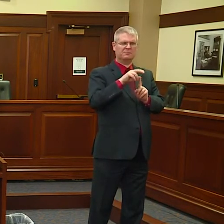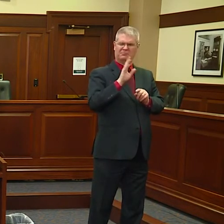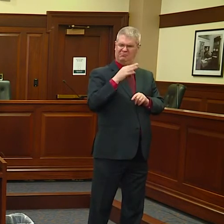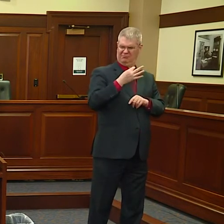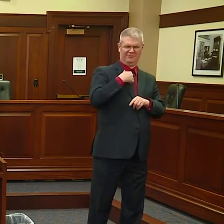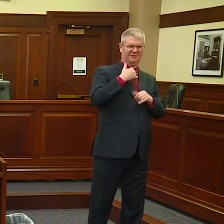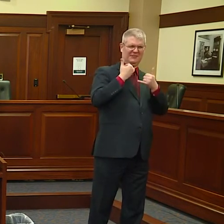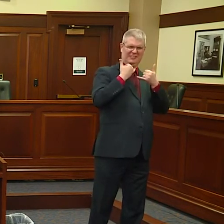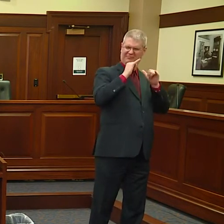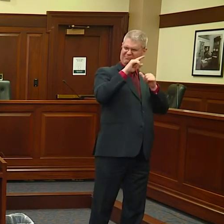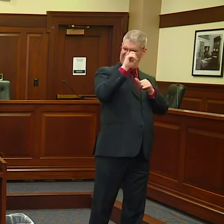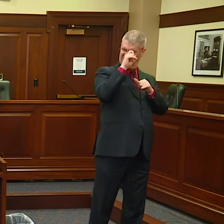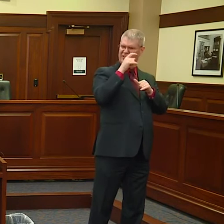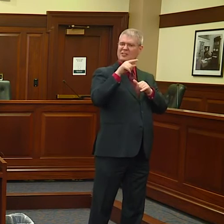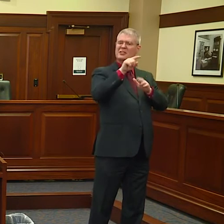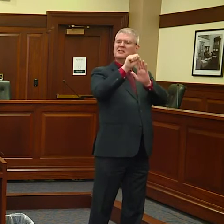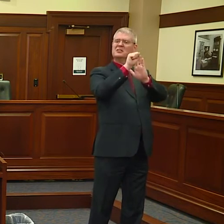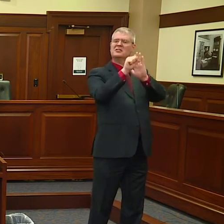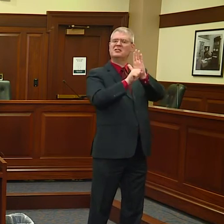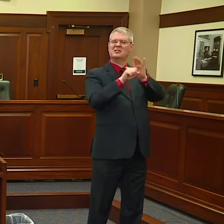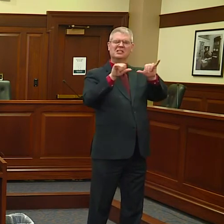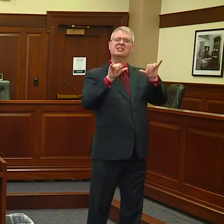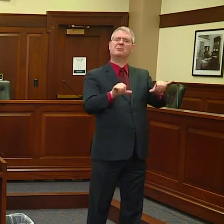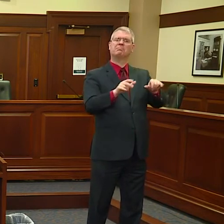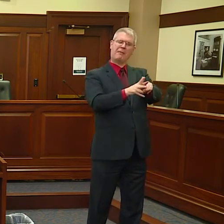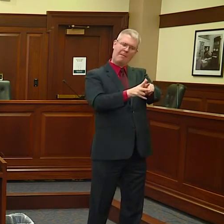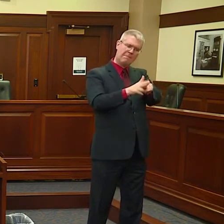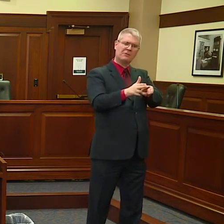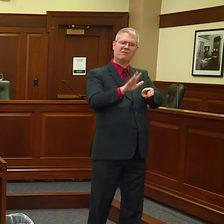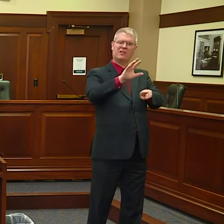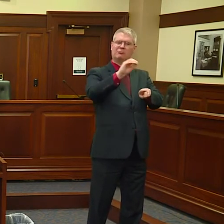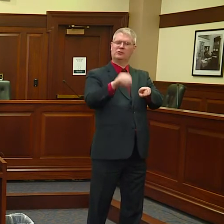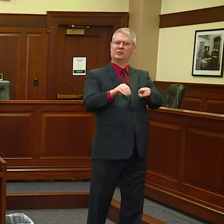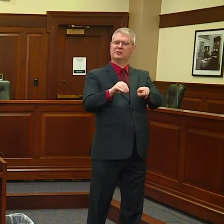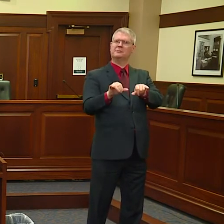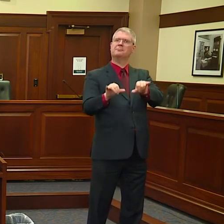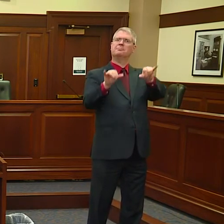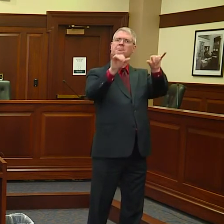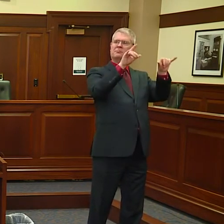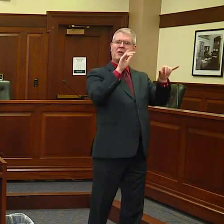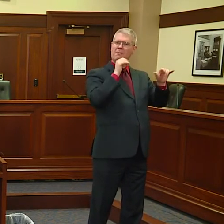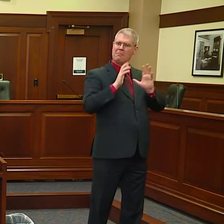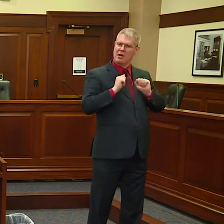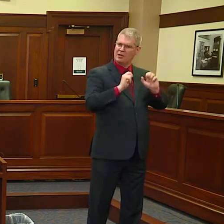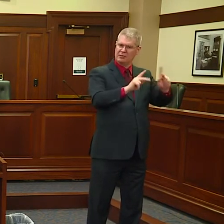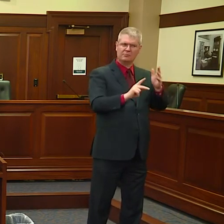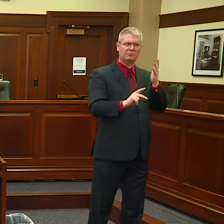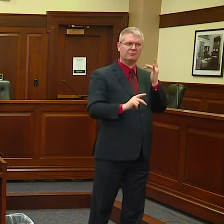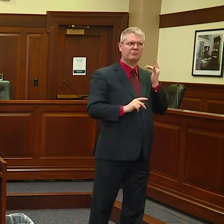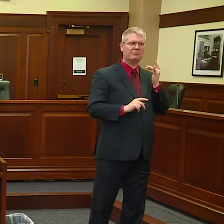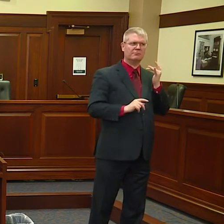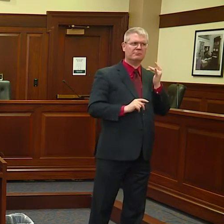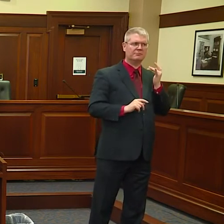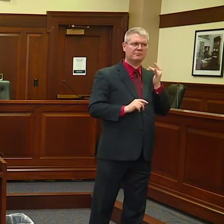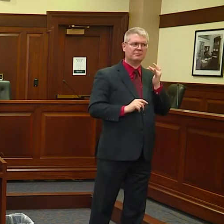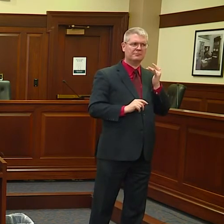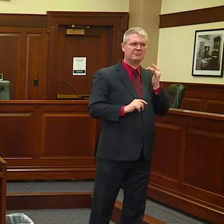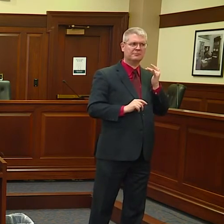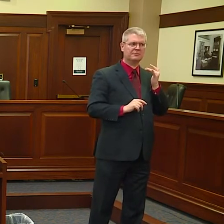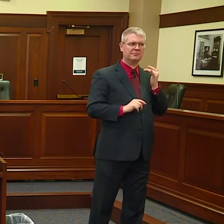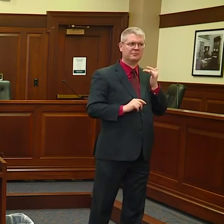projected surplus, since each of the universities now, we just had Boise State yesterday announce that they were furloughing faculty, and each